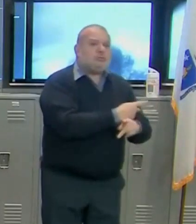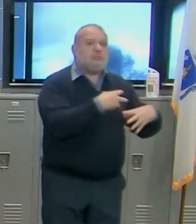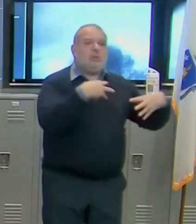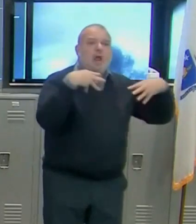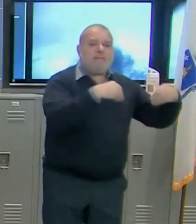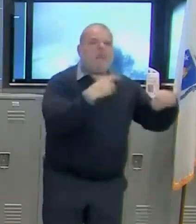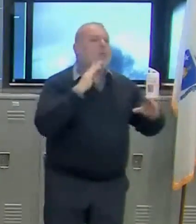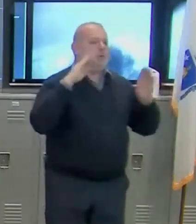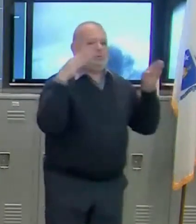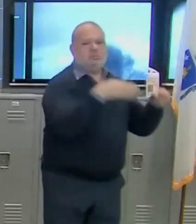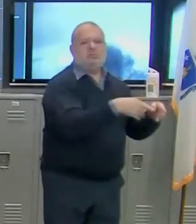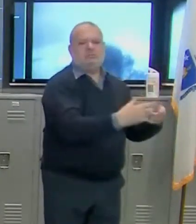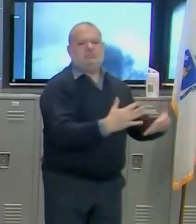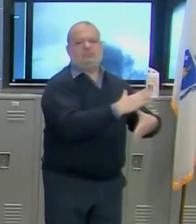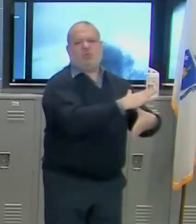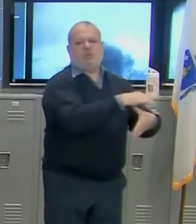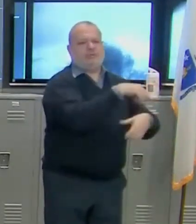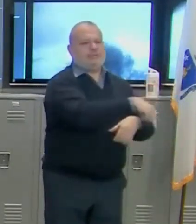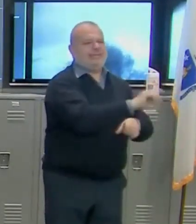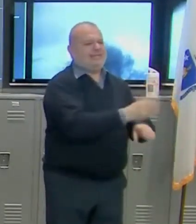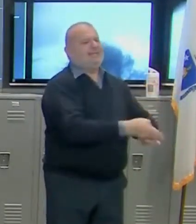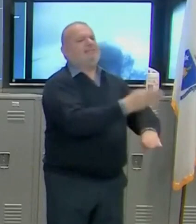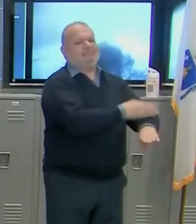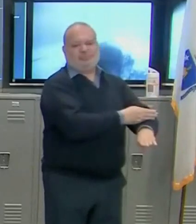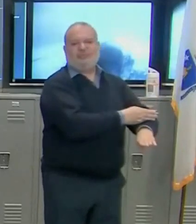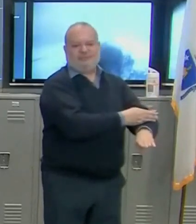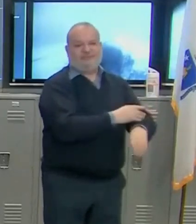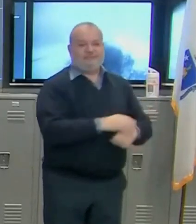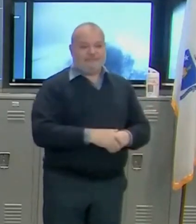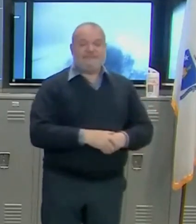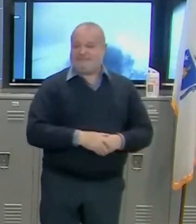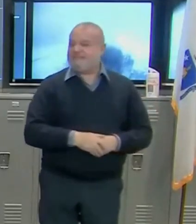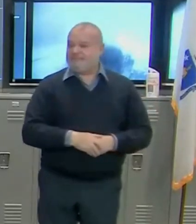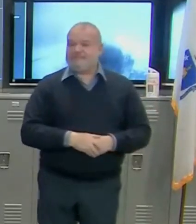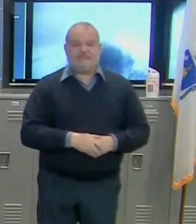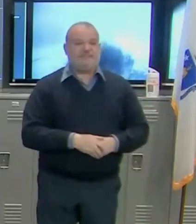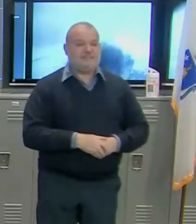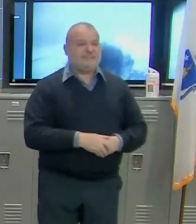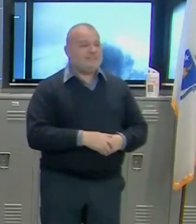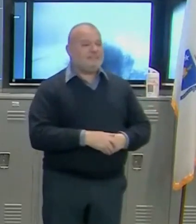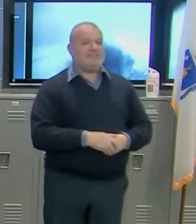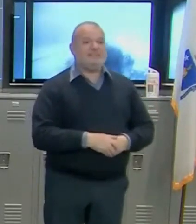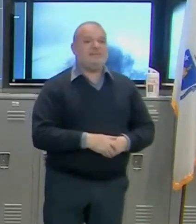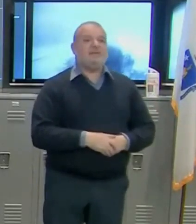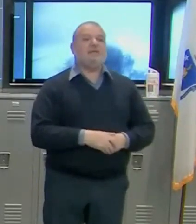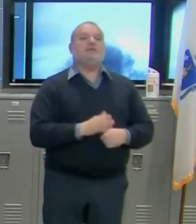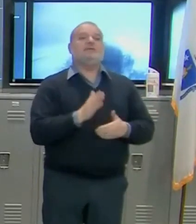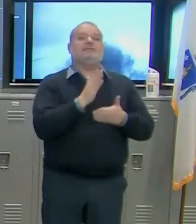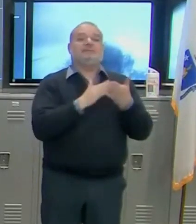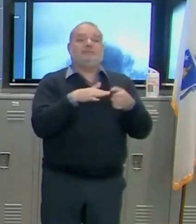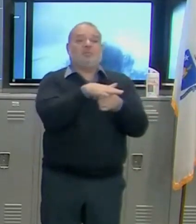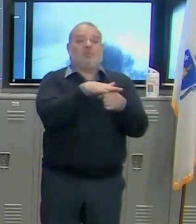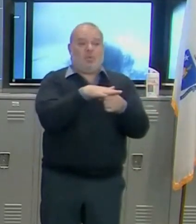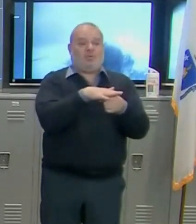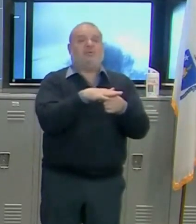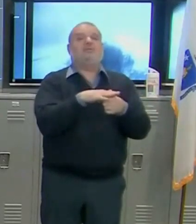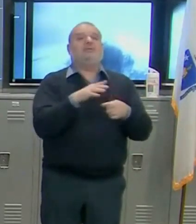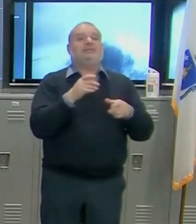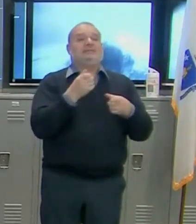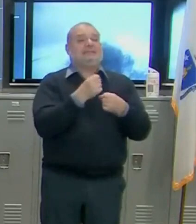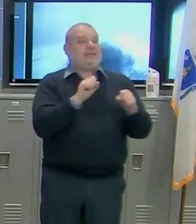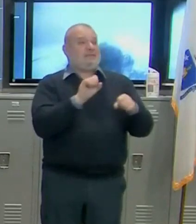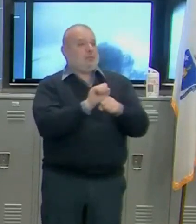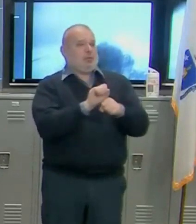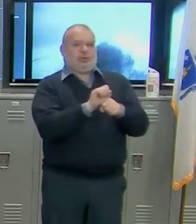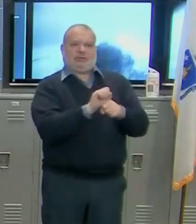Nolan from Eversource on those efforts in a moment. In locations where it's not yet safe to work, crews are patrolling the area